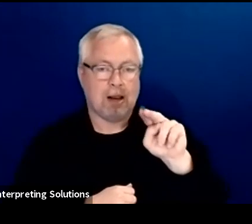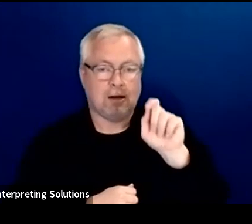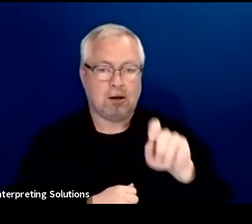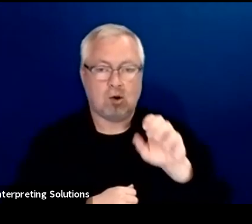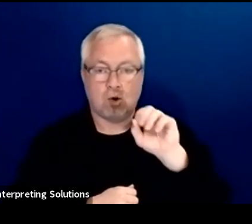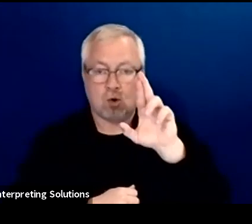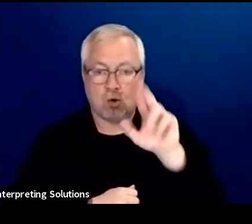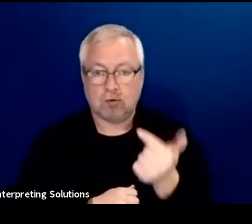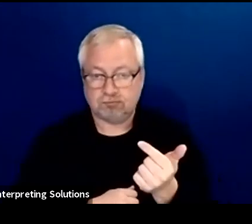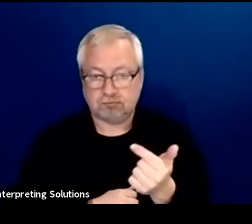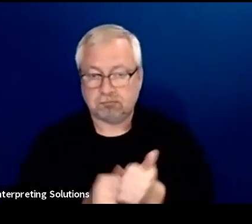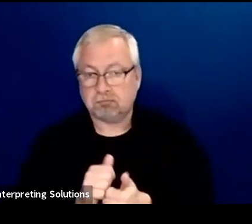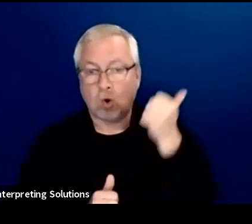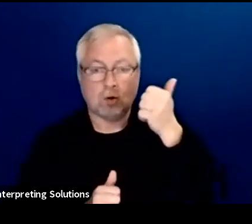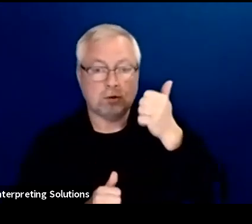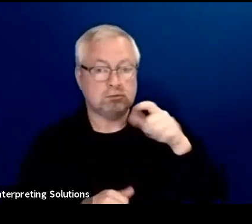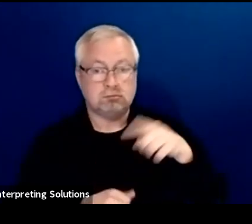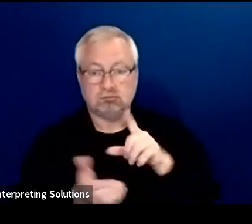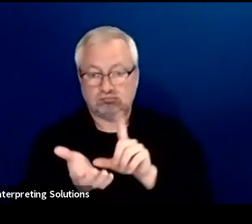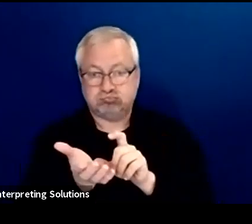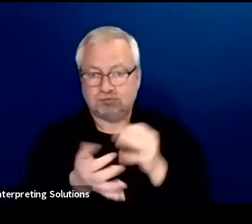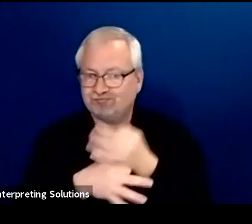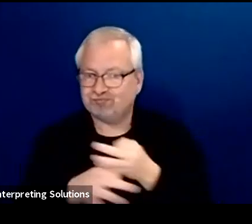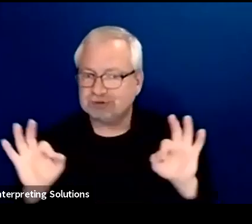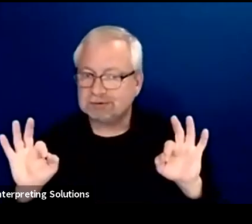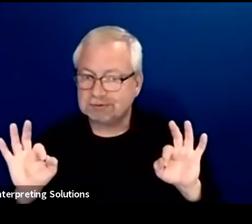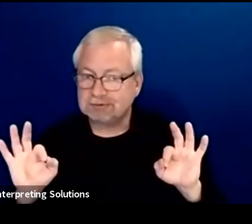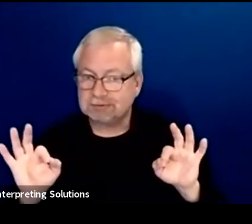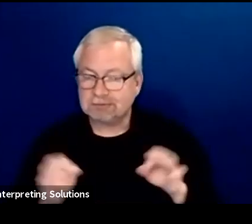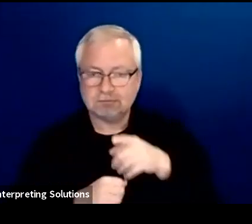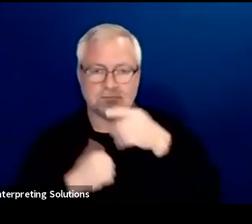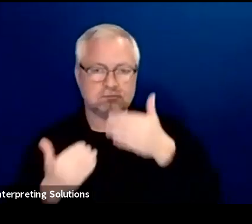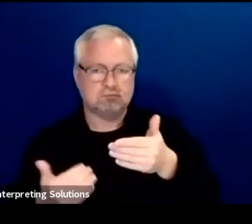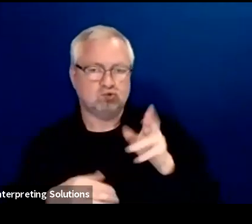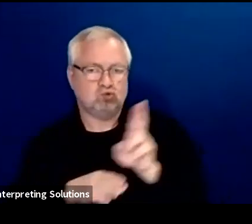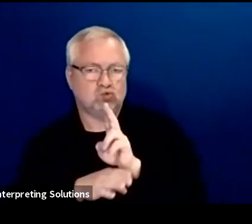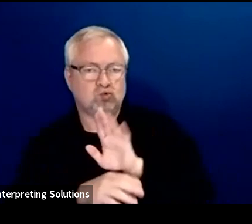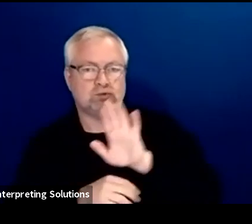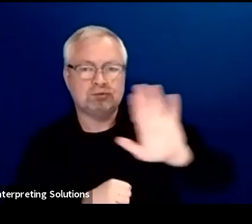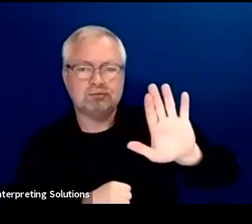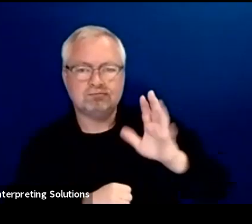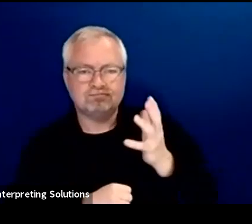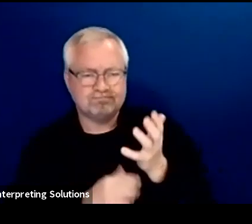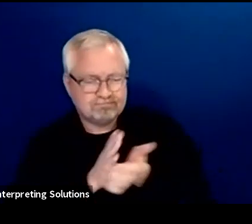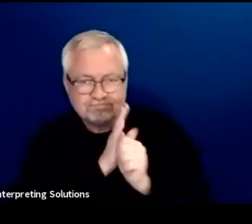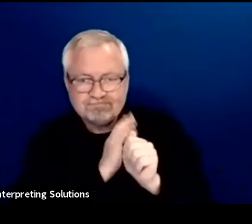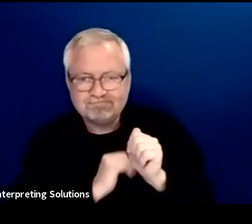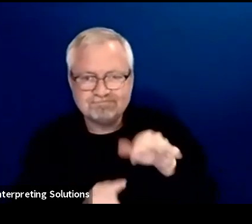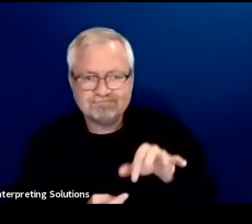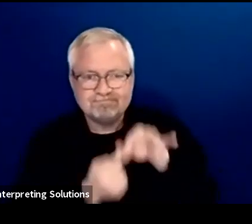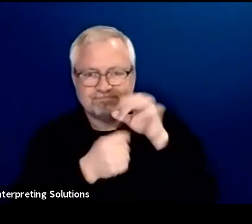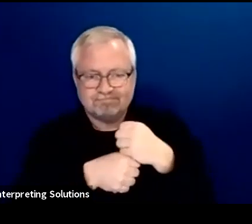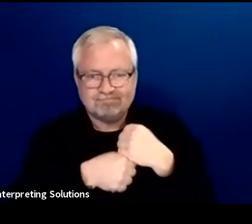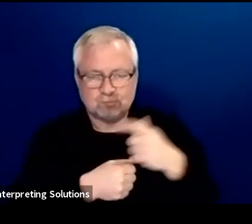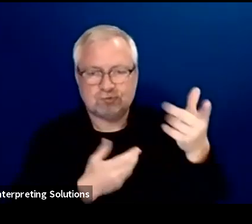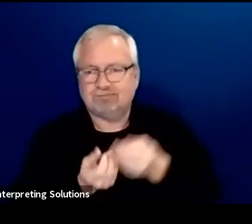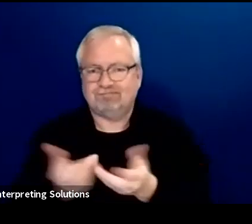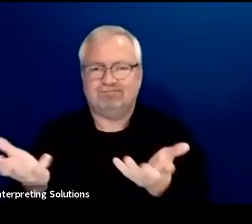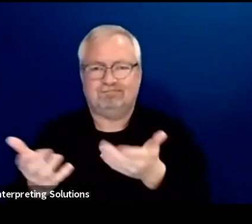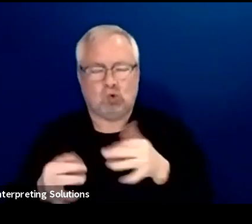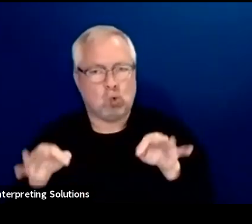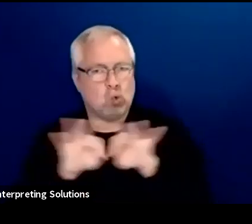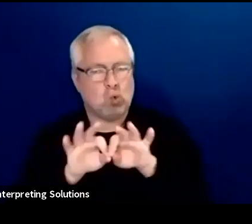to use their expertise in production to provide a critical supply chain item for our COVID-19 efforts. And so we thank those